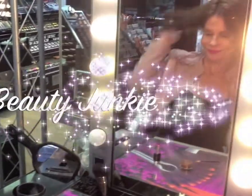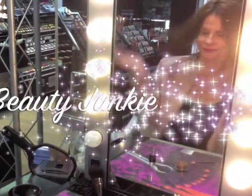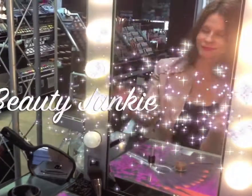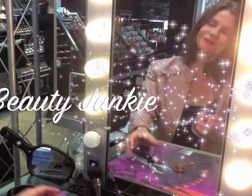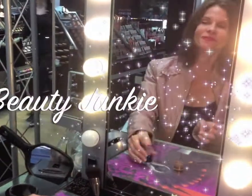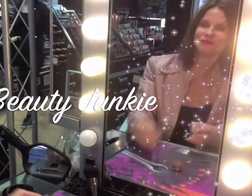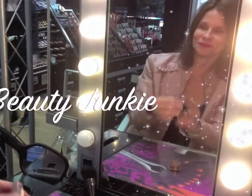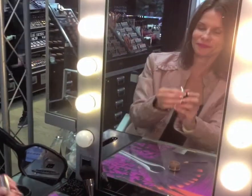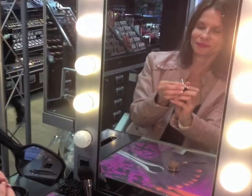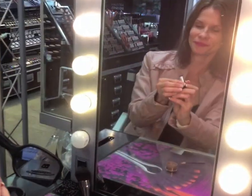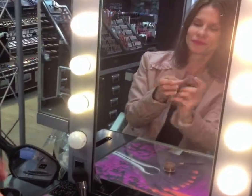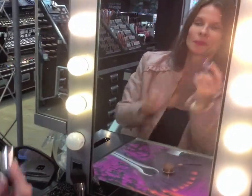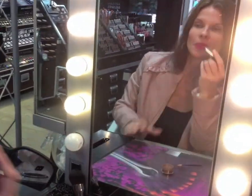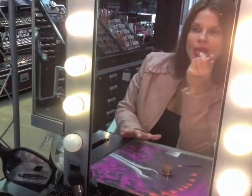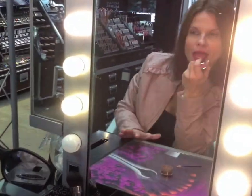beauty,